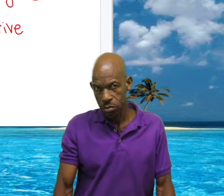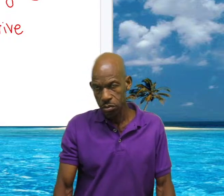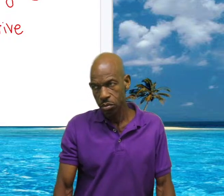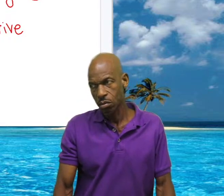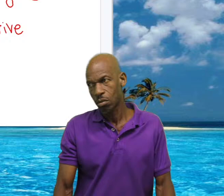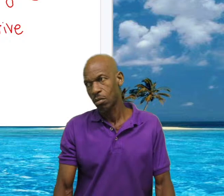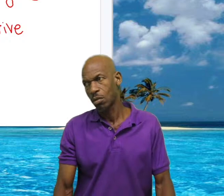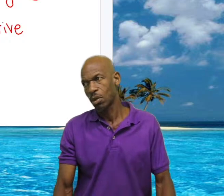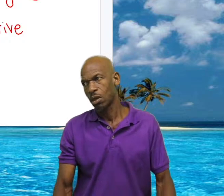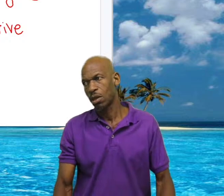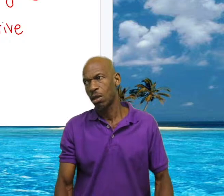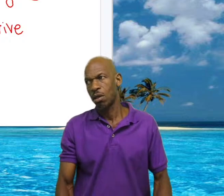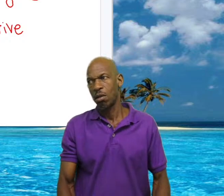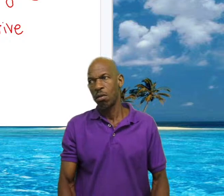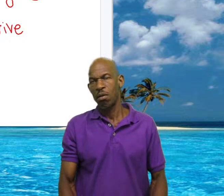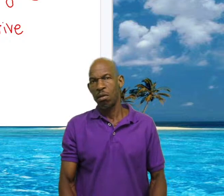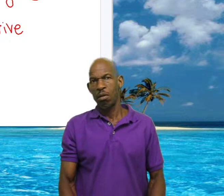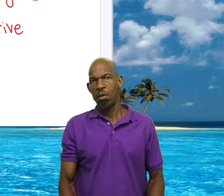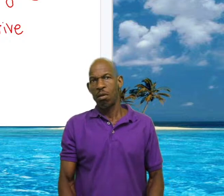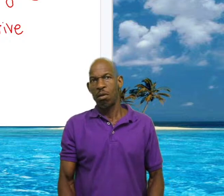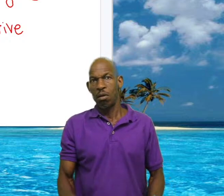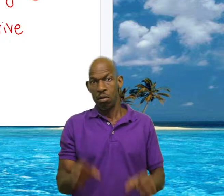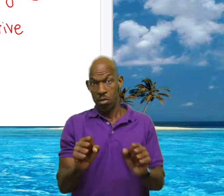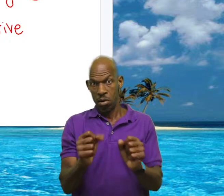words. And what I will be doing as